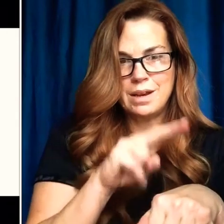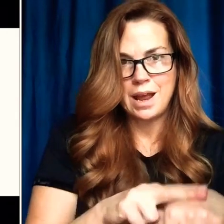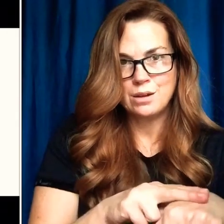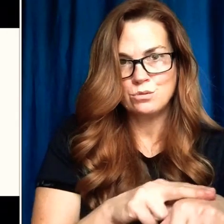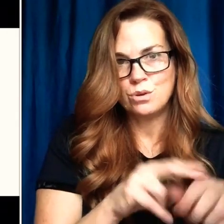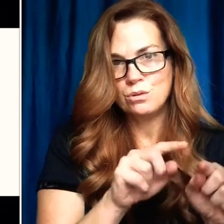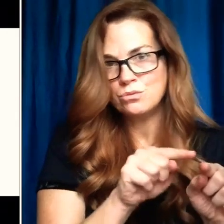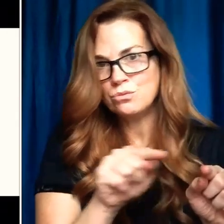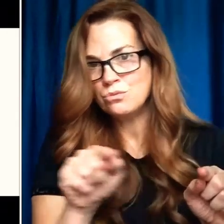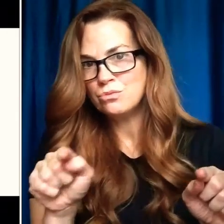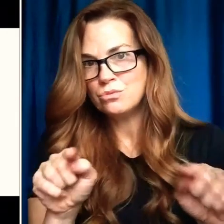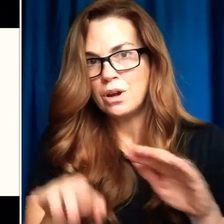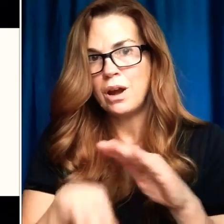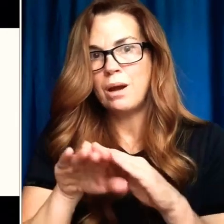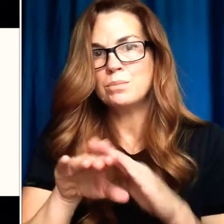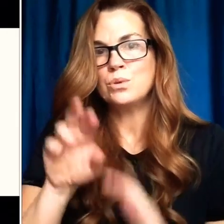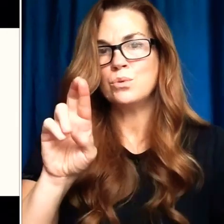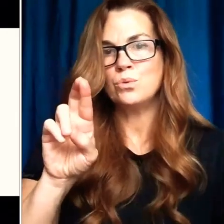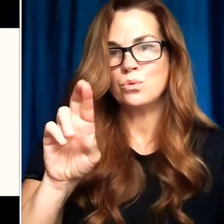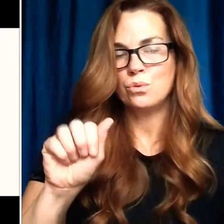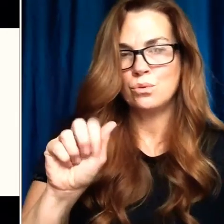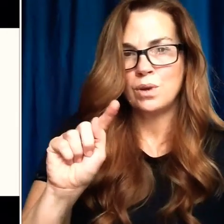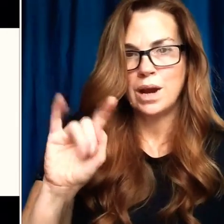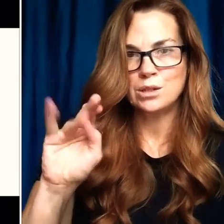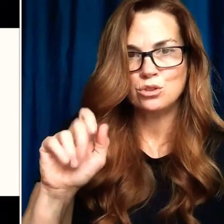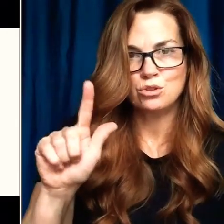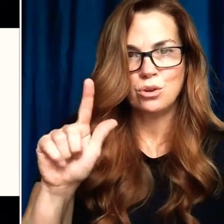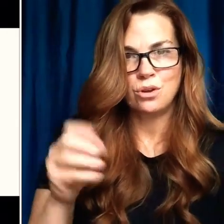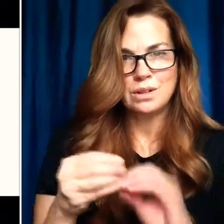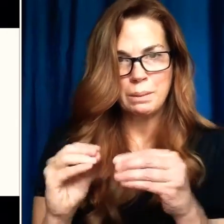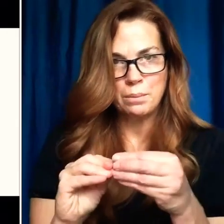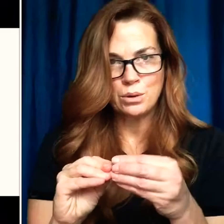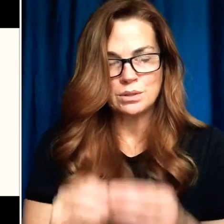even see the picture drawn not using circles